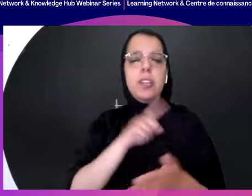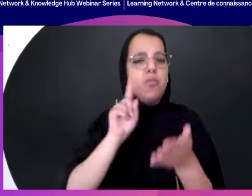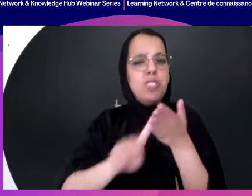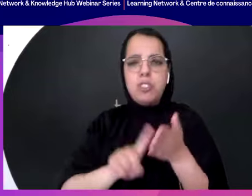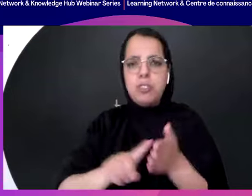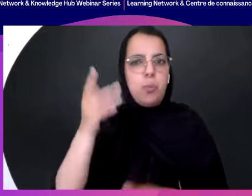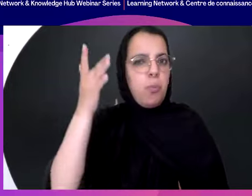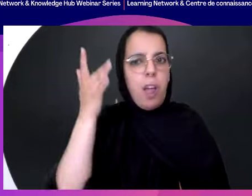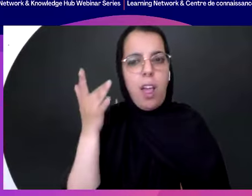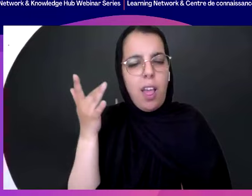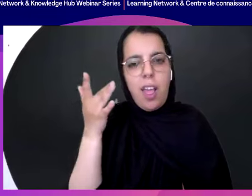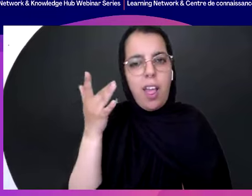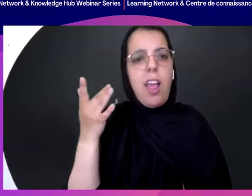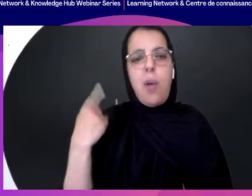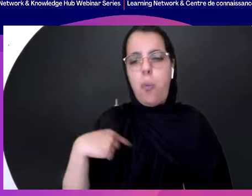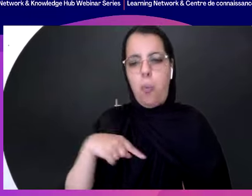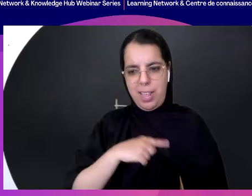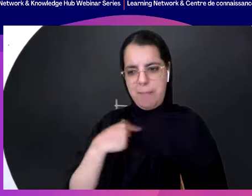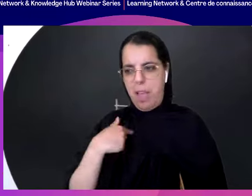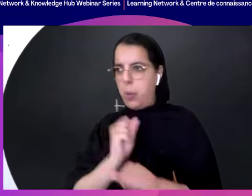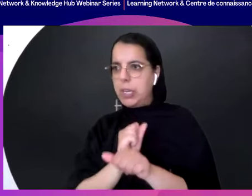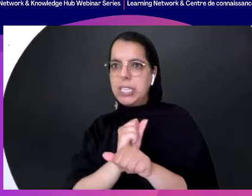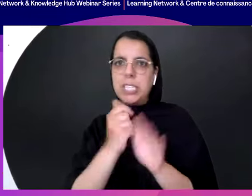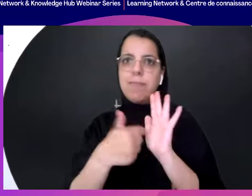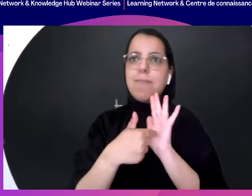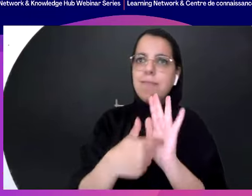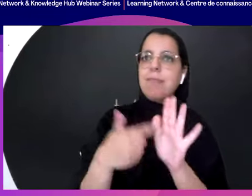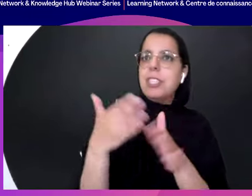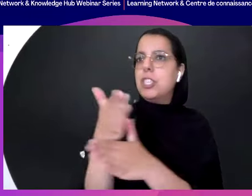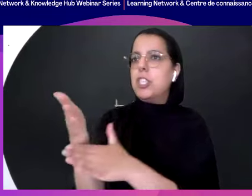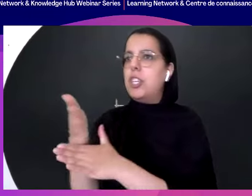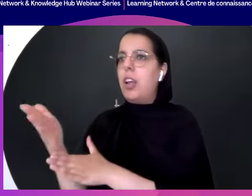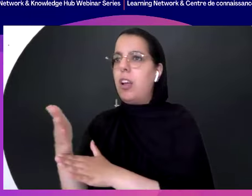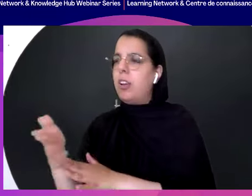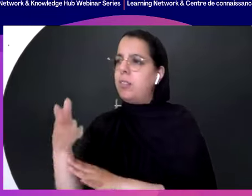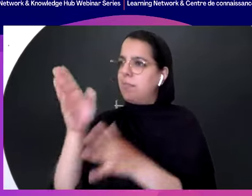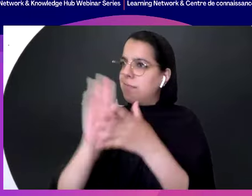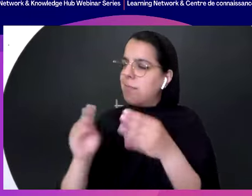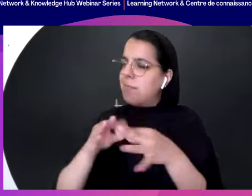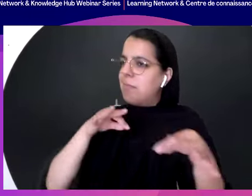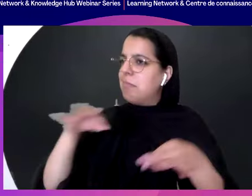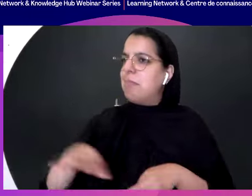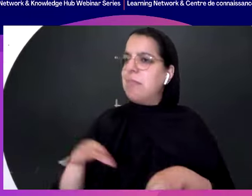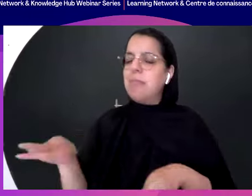to share and present and teach about the intergenerational effects